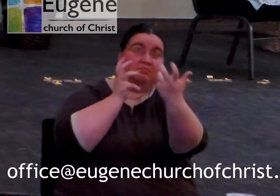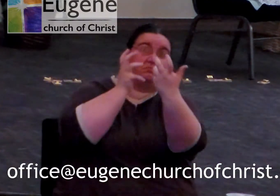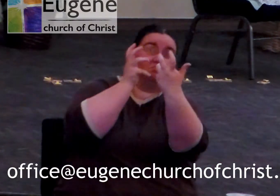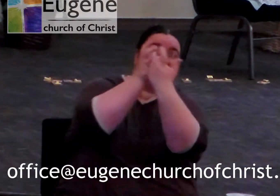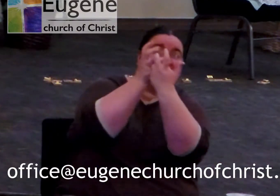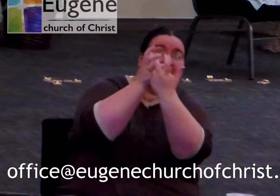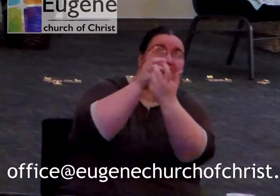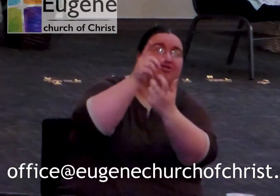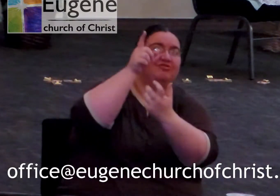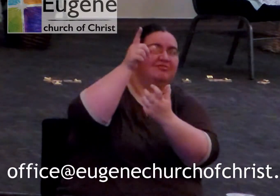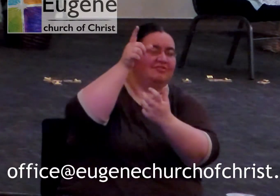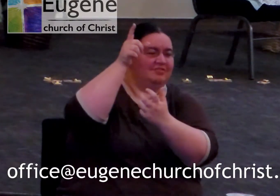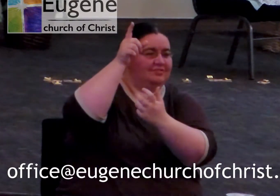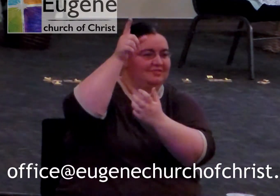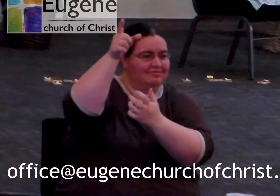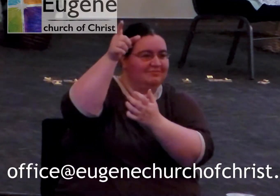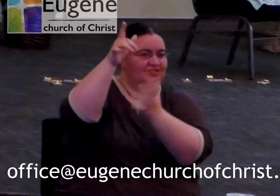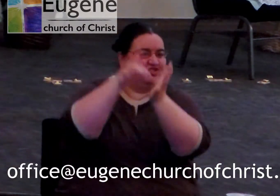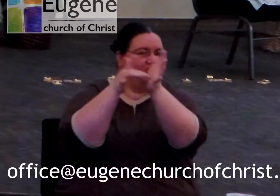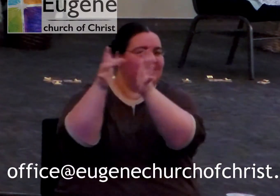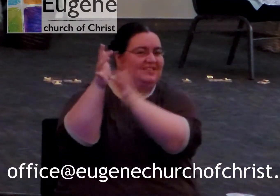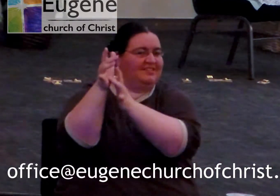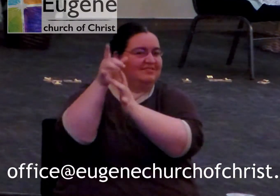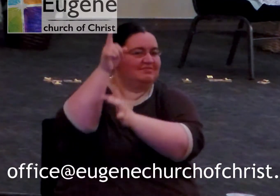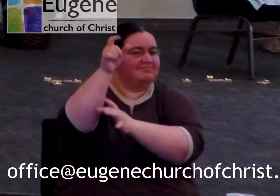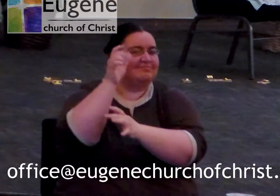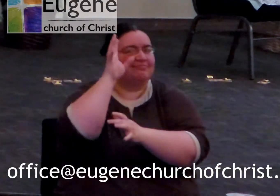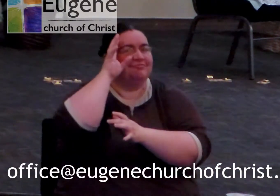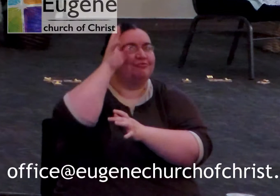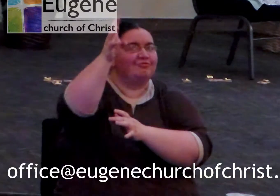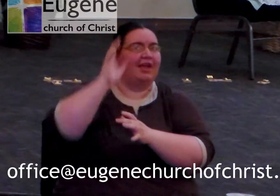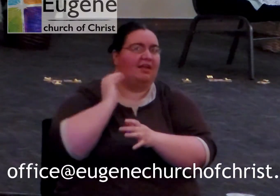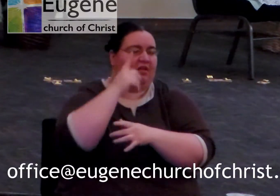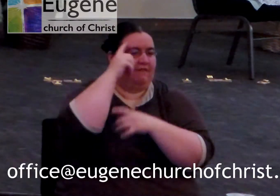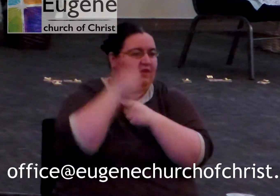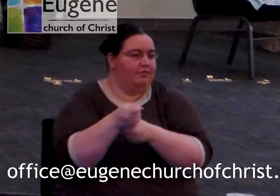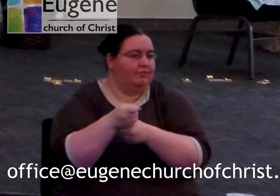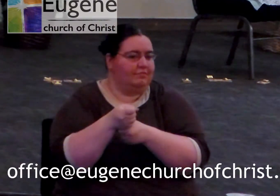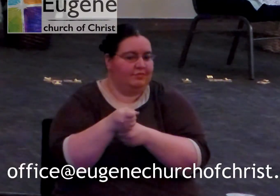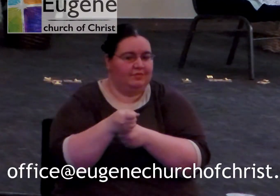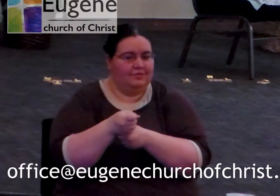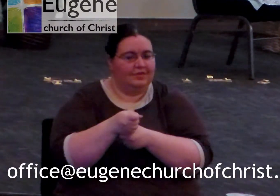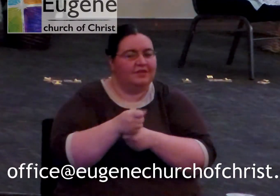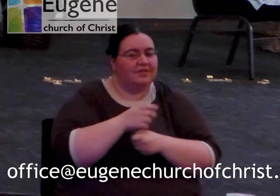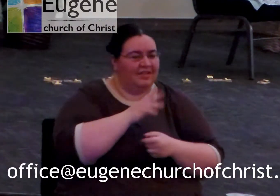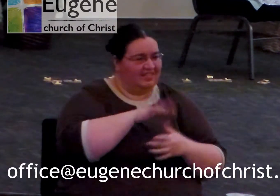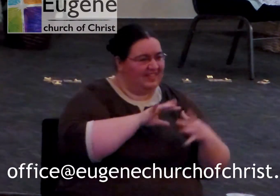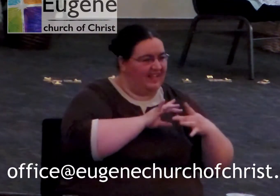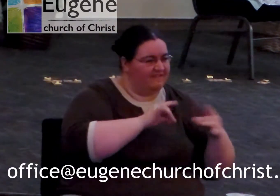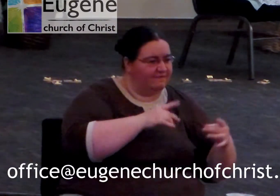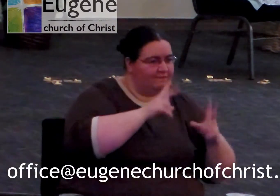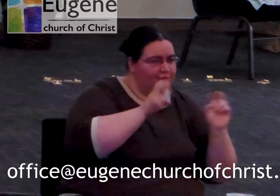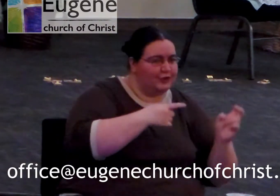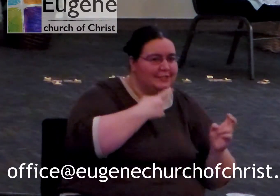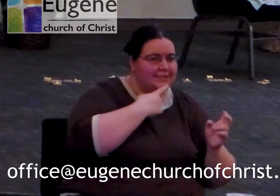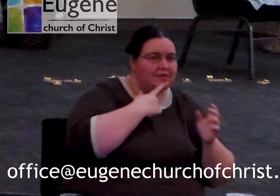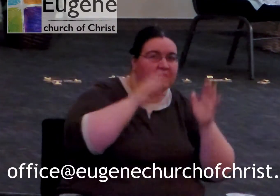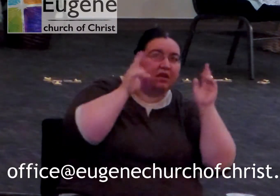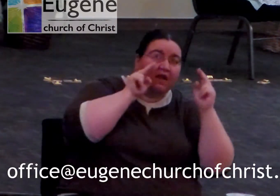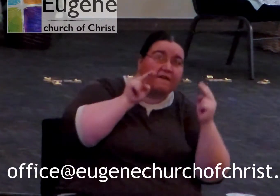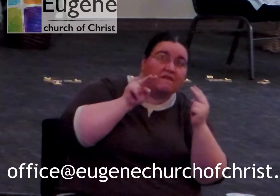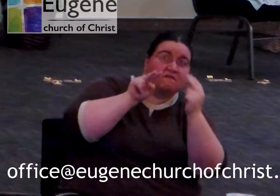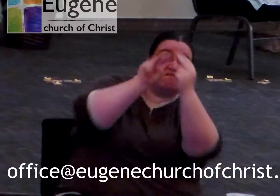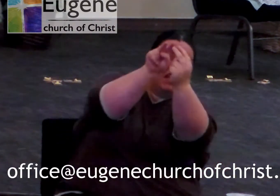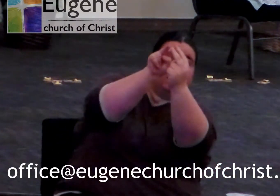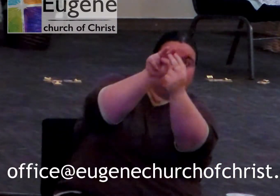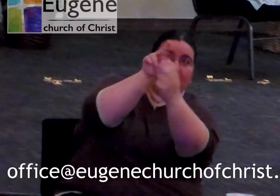Jesus? When it talks about fixing our eyes on Jesus and running that race set before us, I think about, I was in track for a little